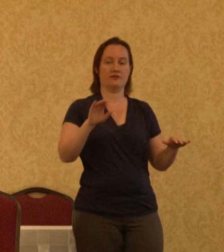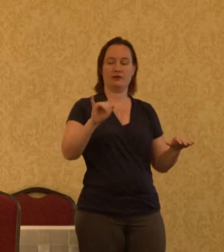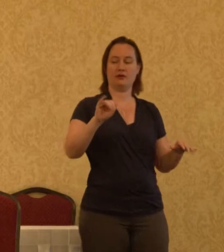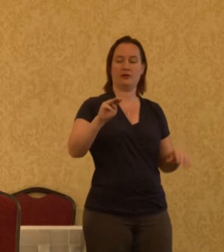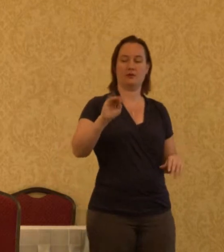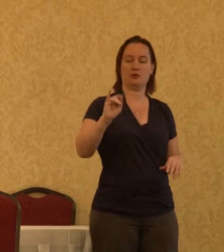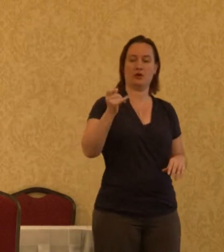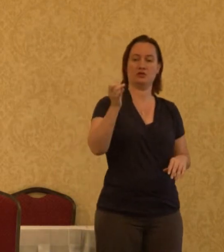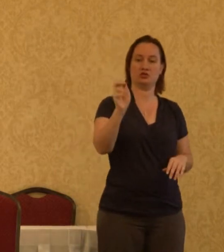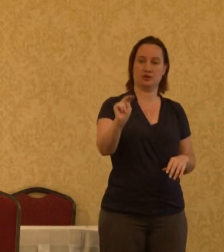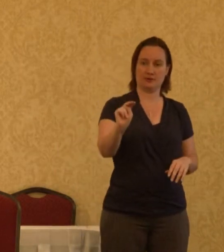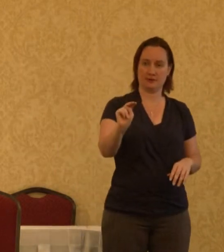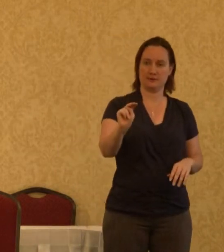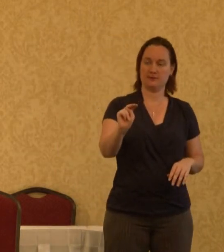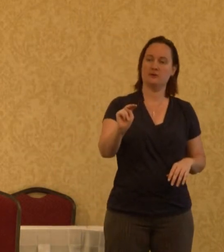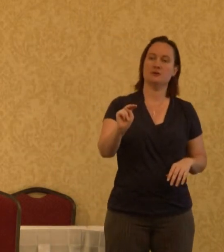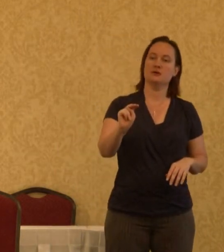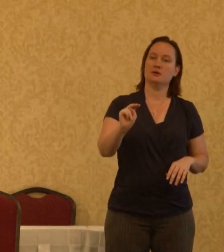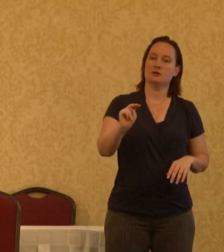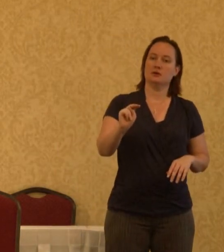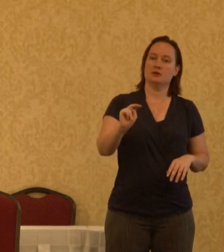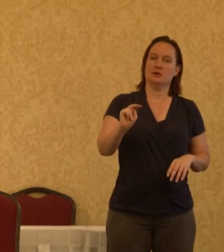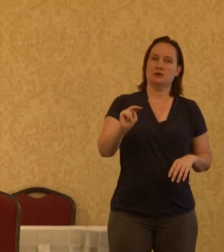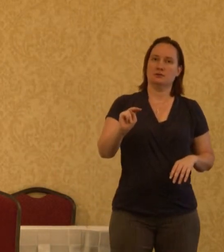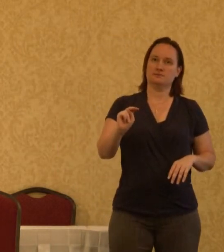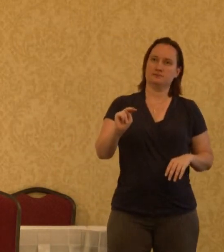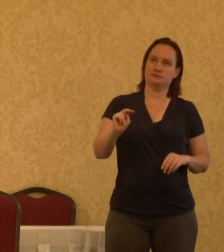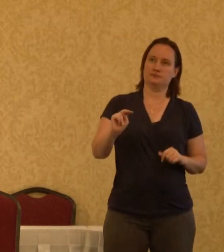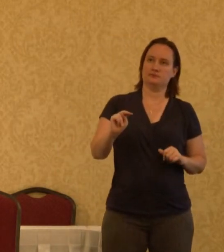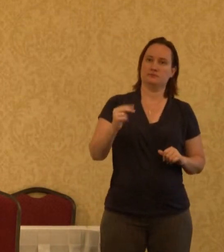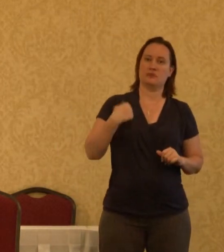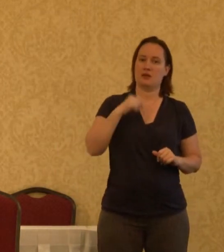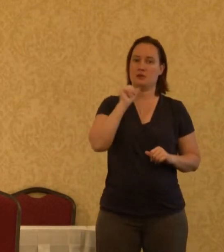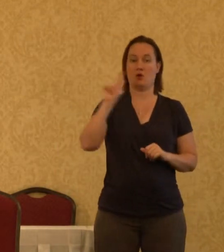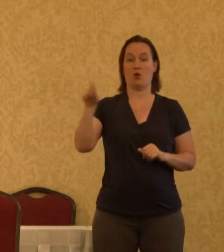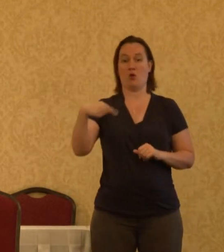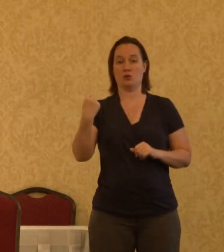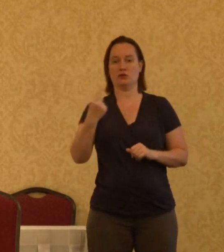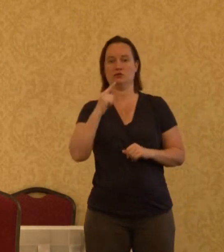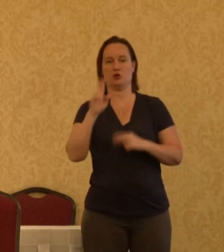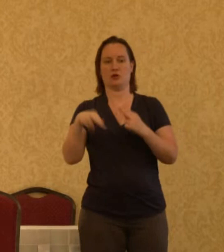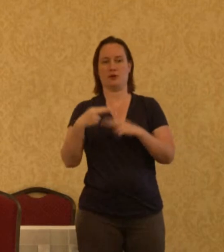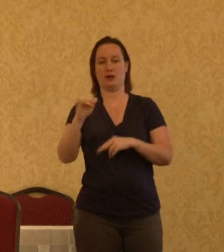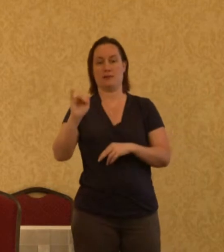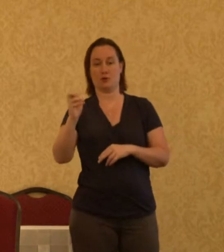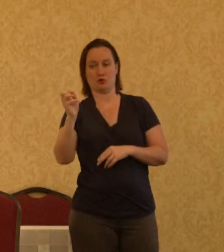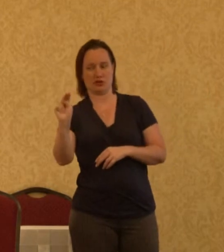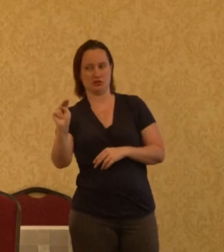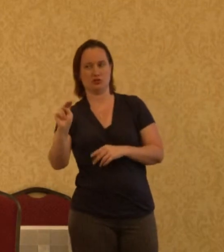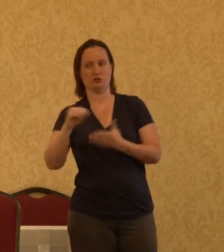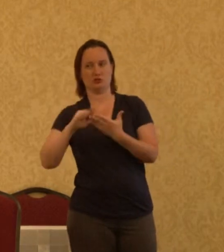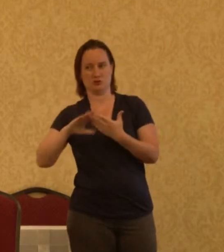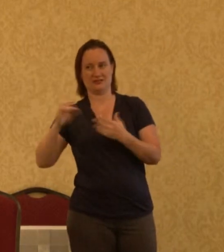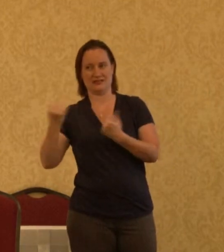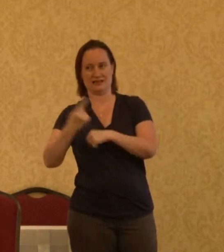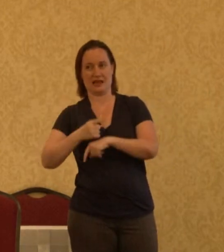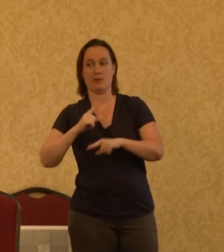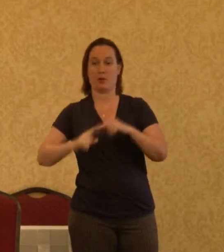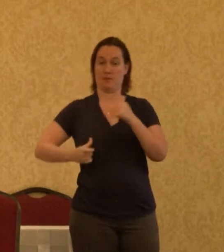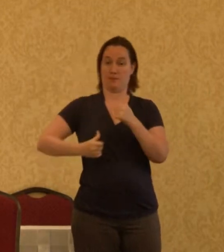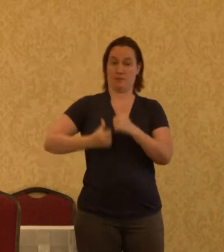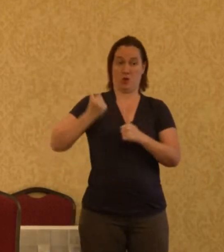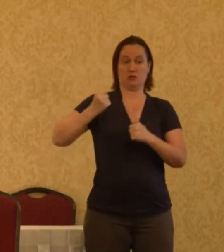I'm not speaking exclusively of immigrant students, but they do form a large part of the group that I'm talking